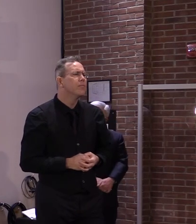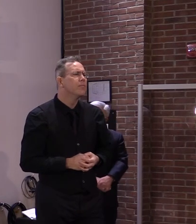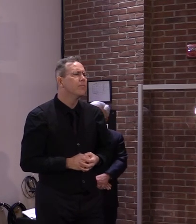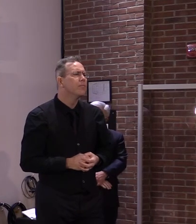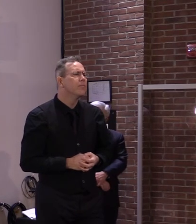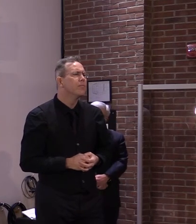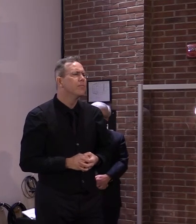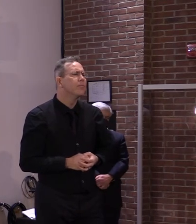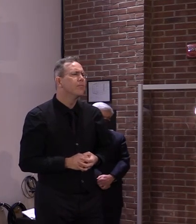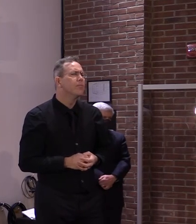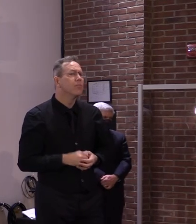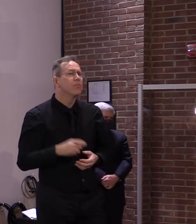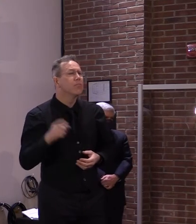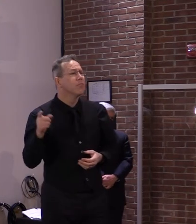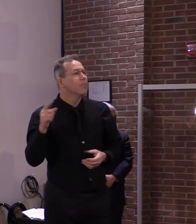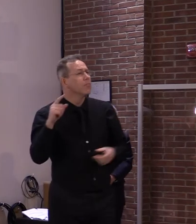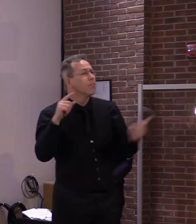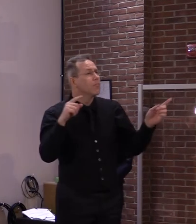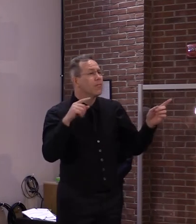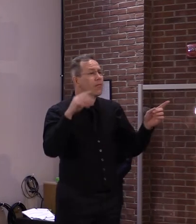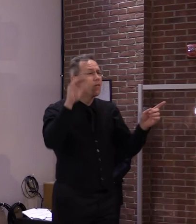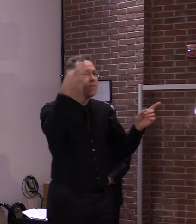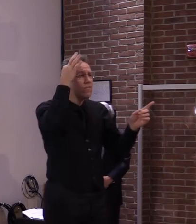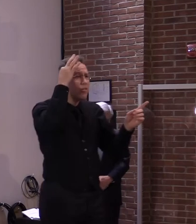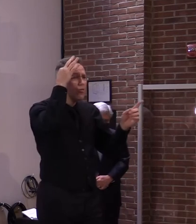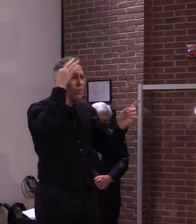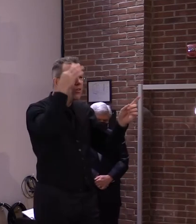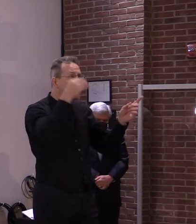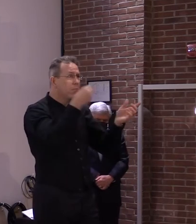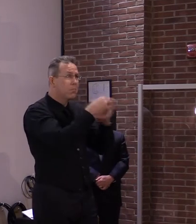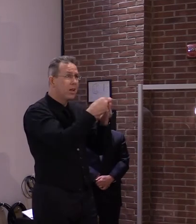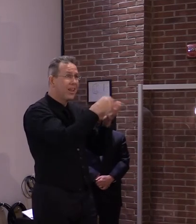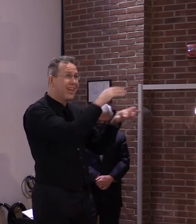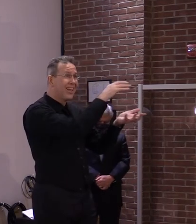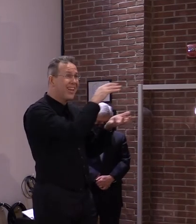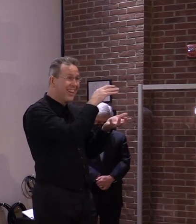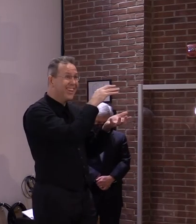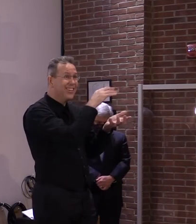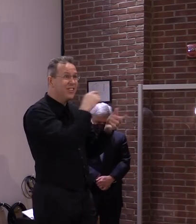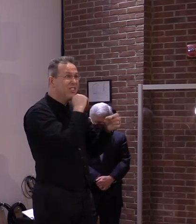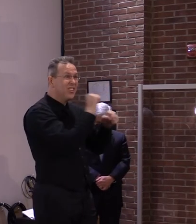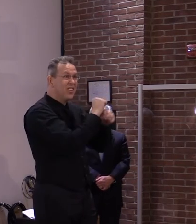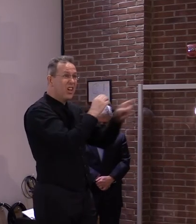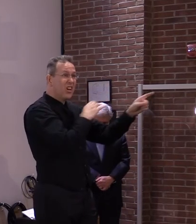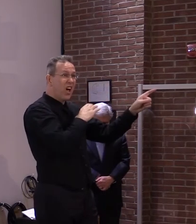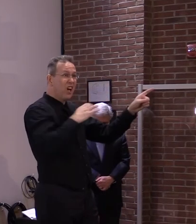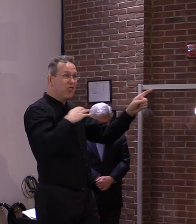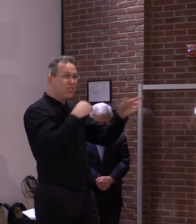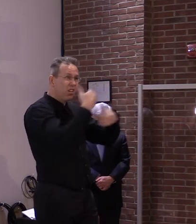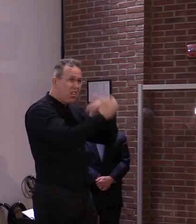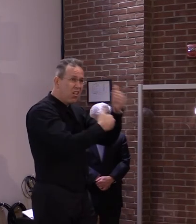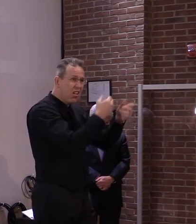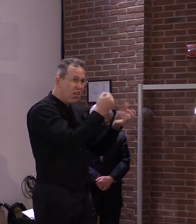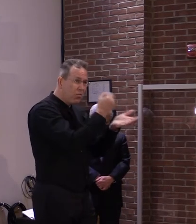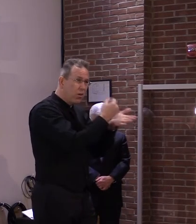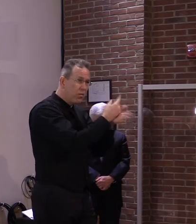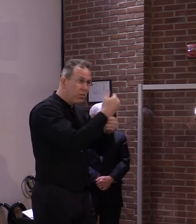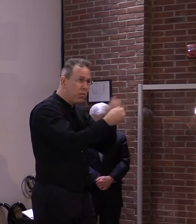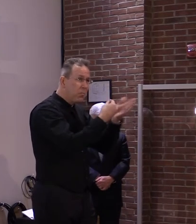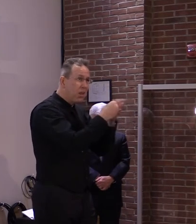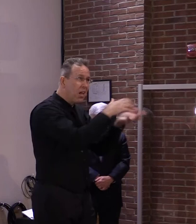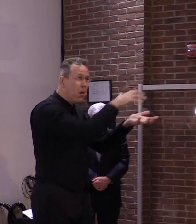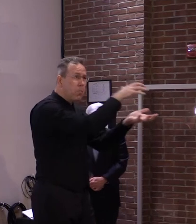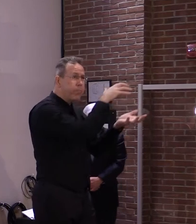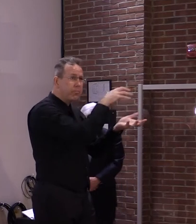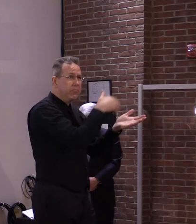particularly increasingly imminent given the sentence action overnight in the first steps in moving forward president biden's